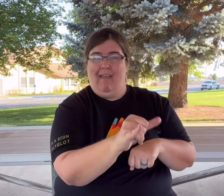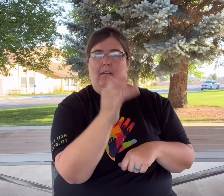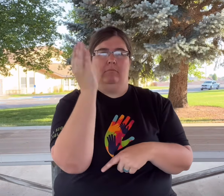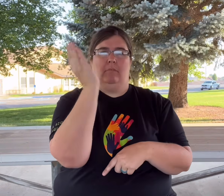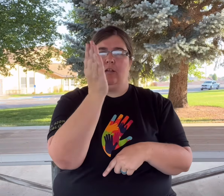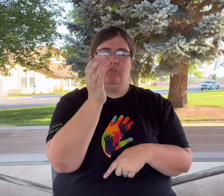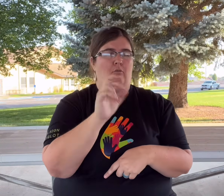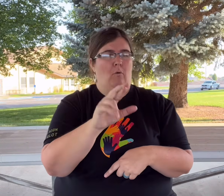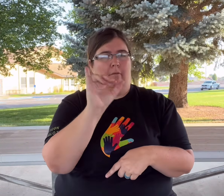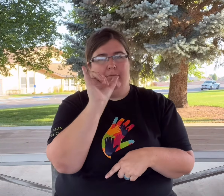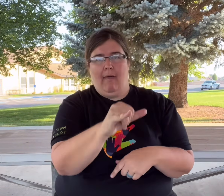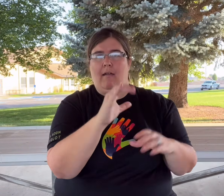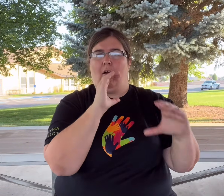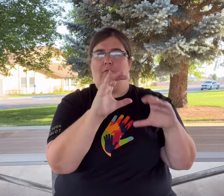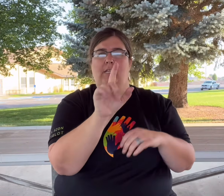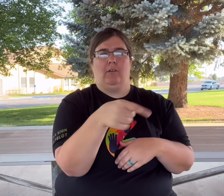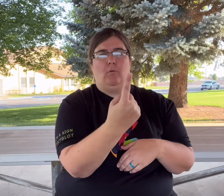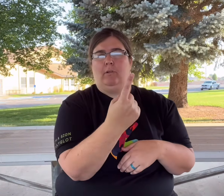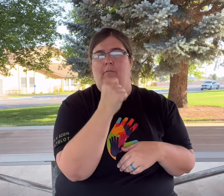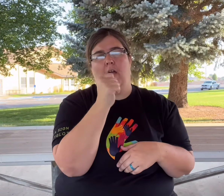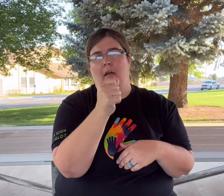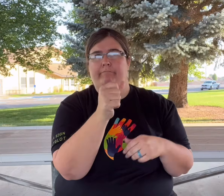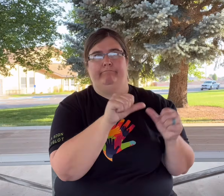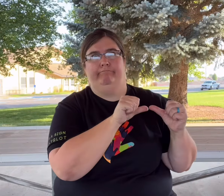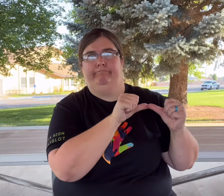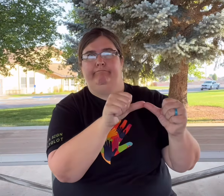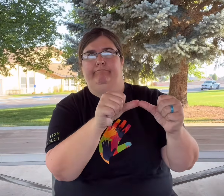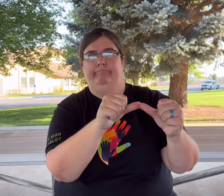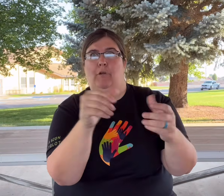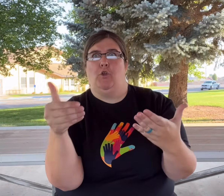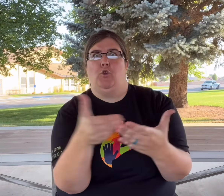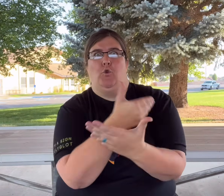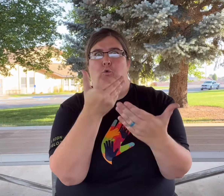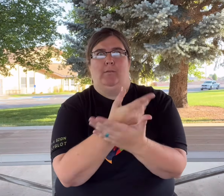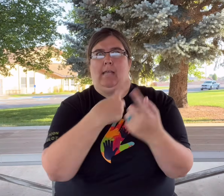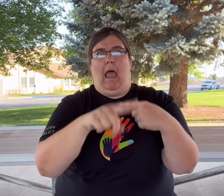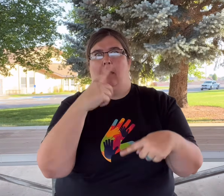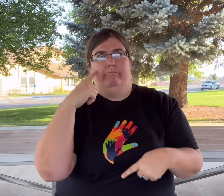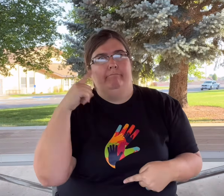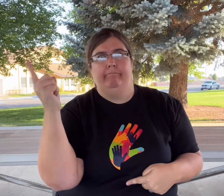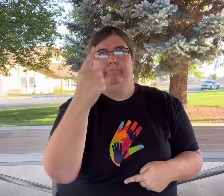that conversation. It's not like it becomes this new sign that'll be used forevermore.